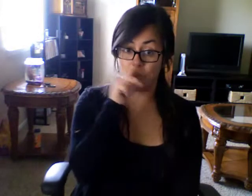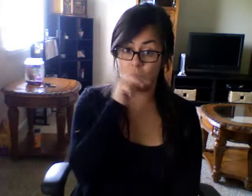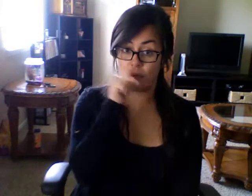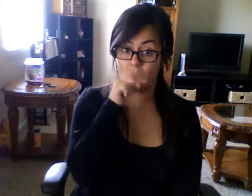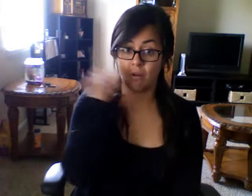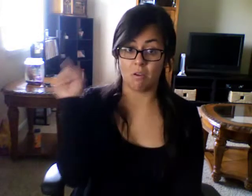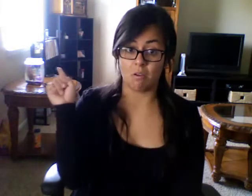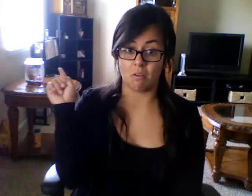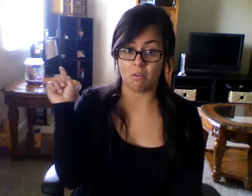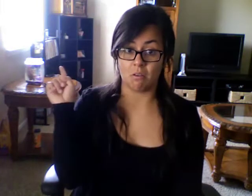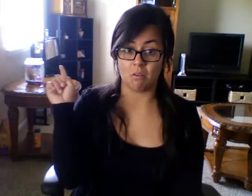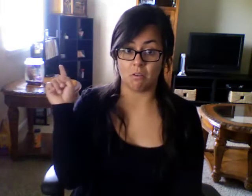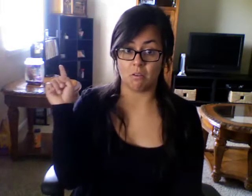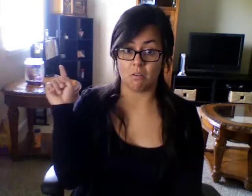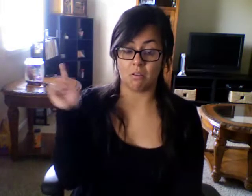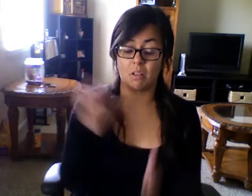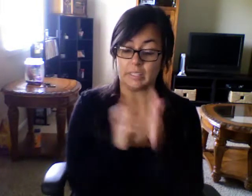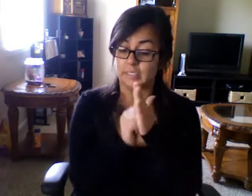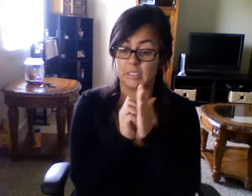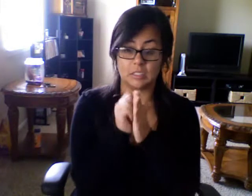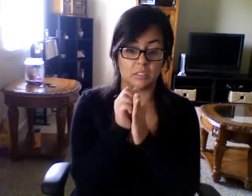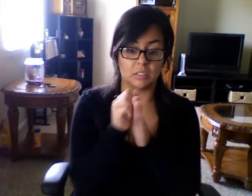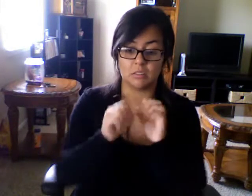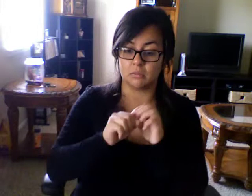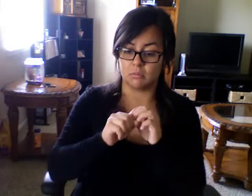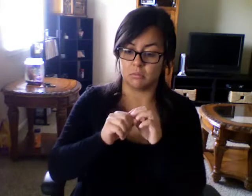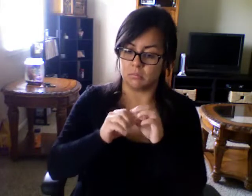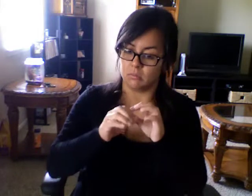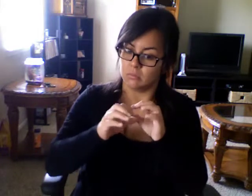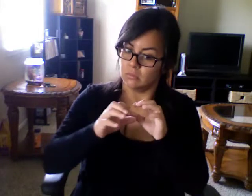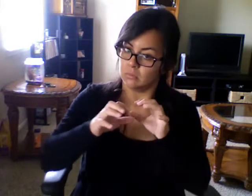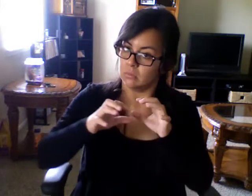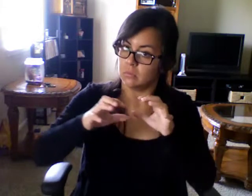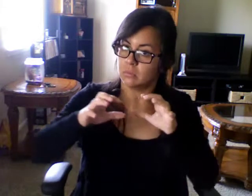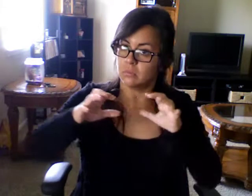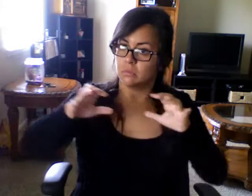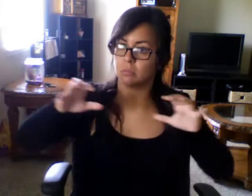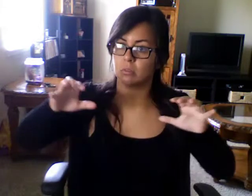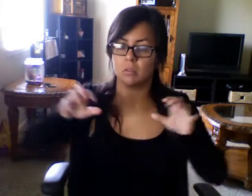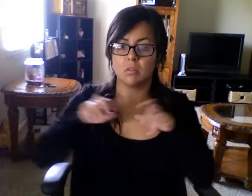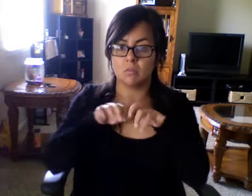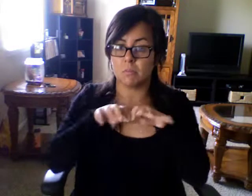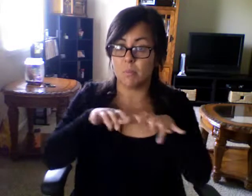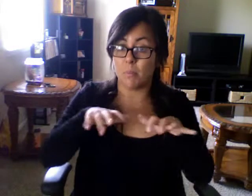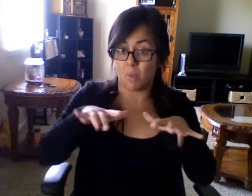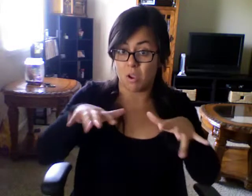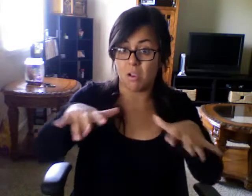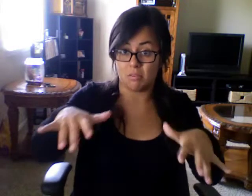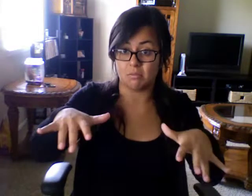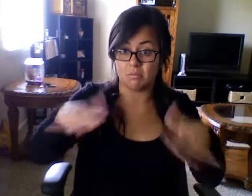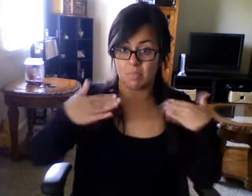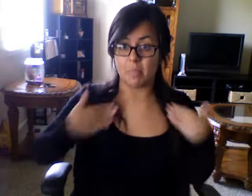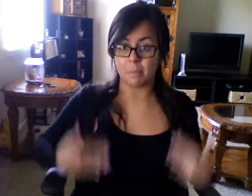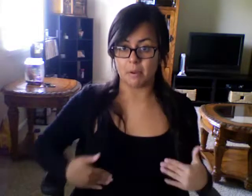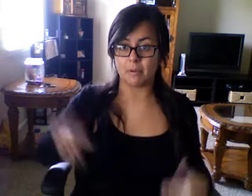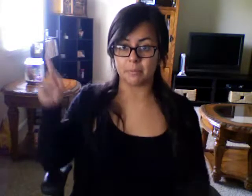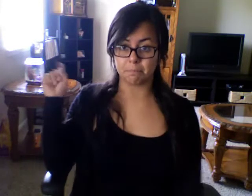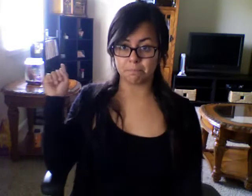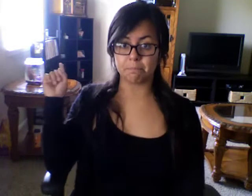this red, huge mass in the hind limb of this animal. And as we treated with our compound, this addiction to sugar, this rapid